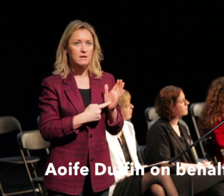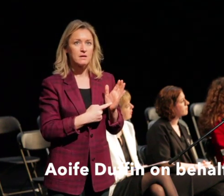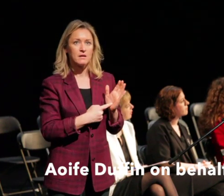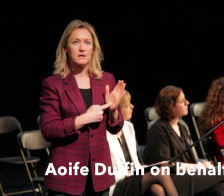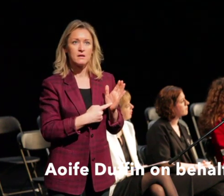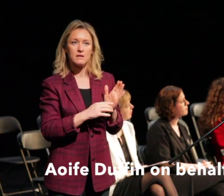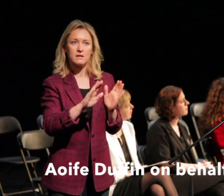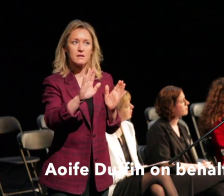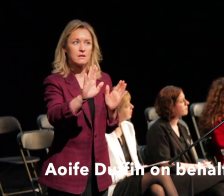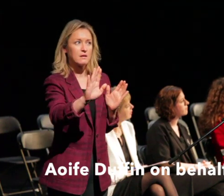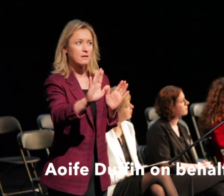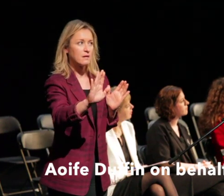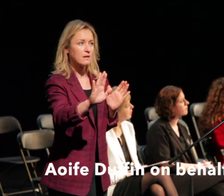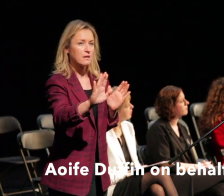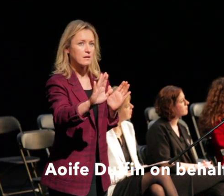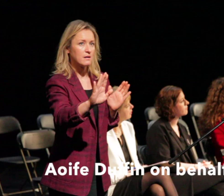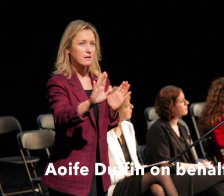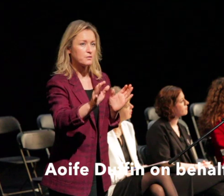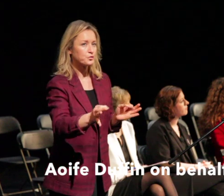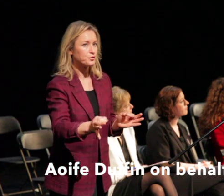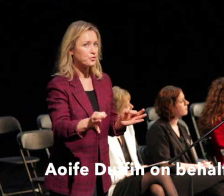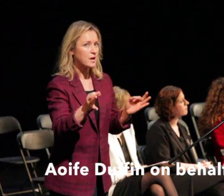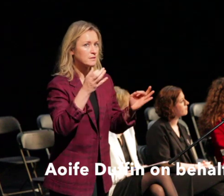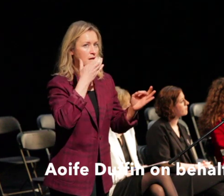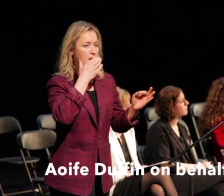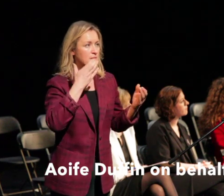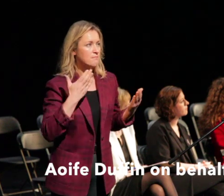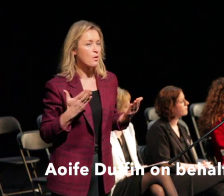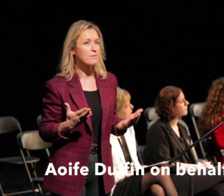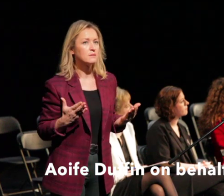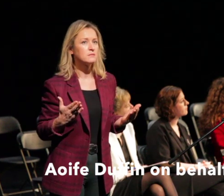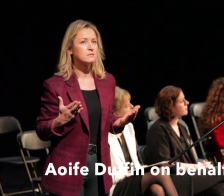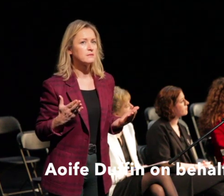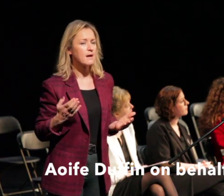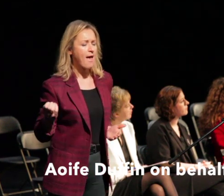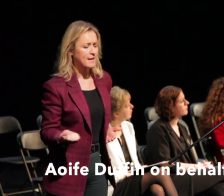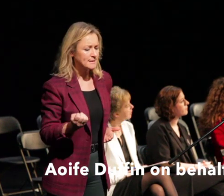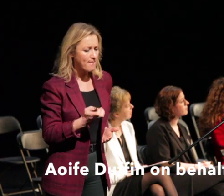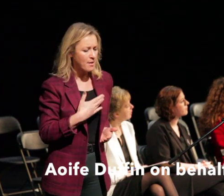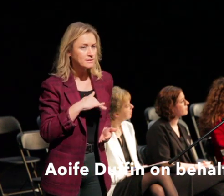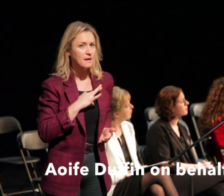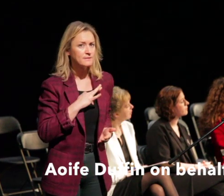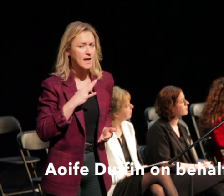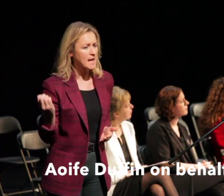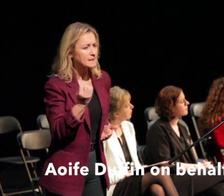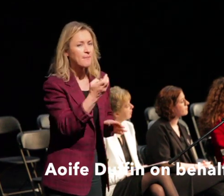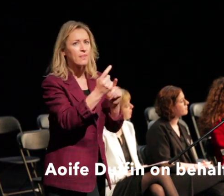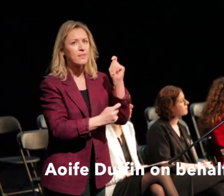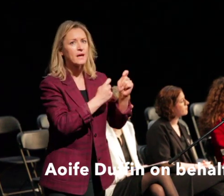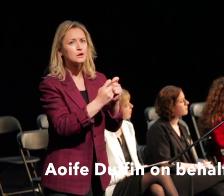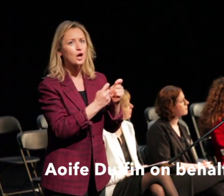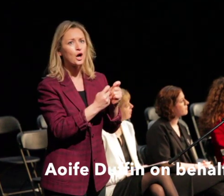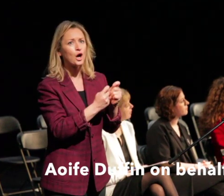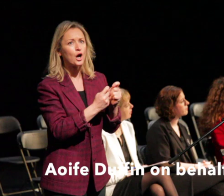now, wherever we are, is the opportunity to examine our practice, to reclaim our theatre, beginning with